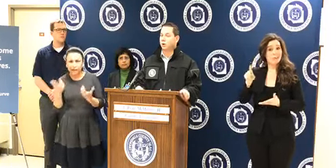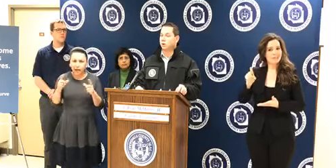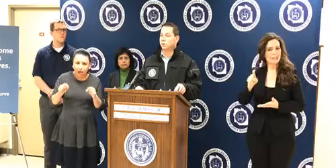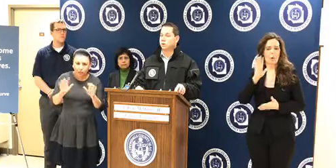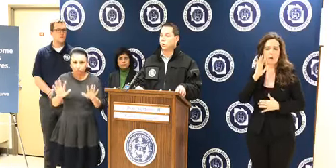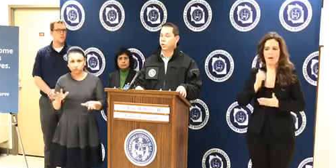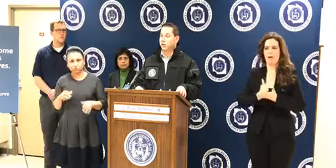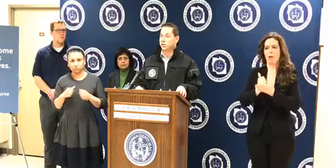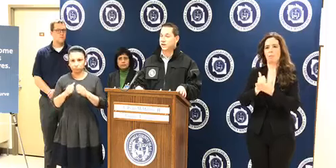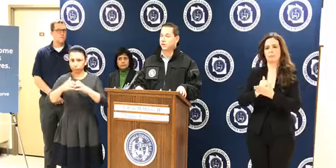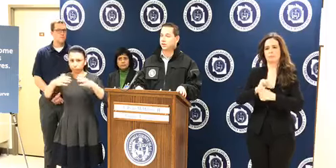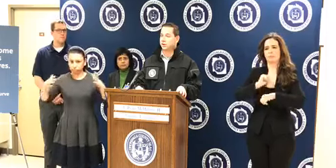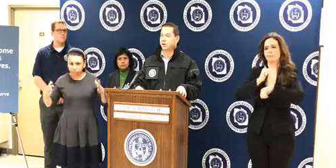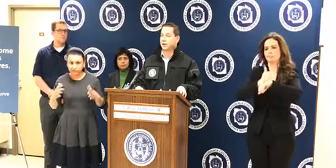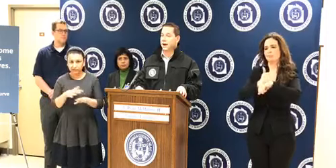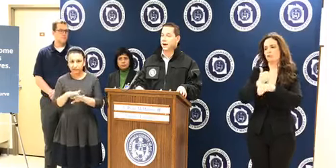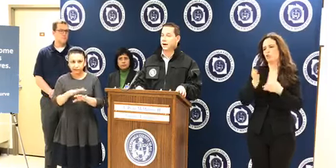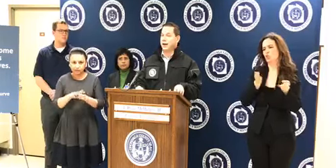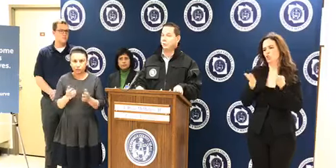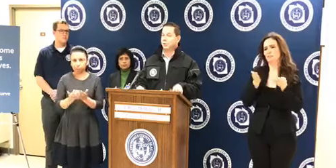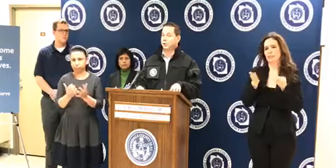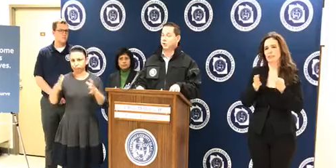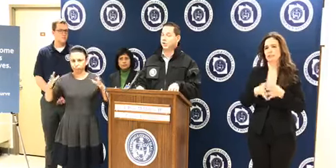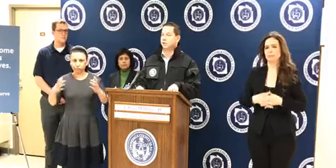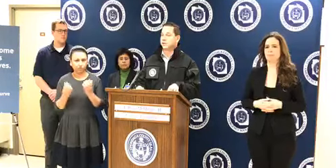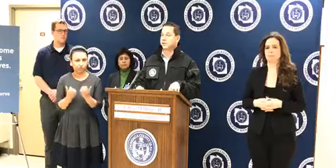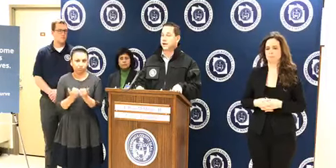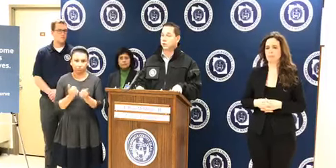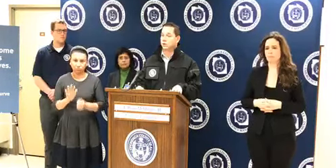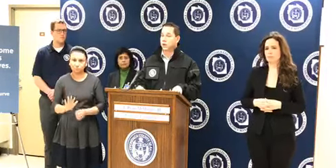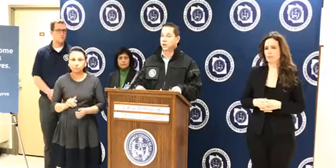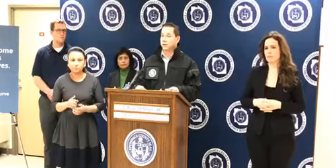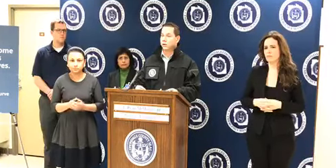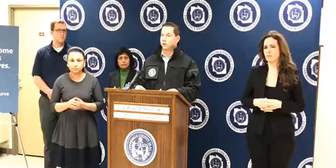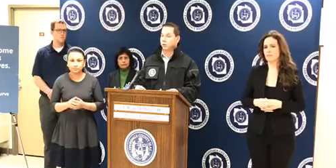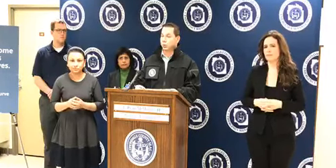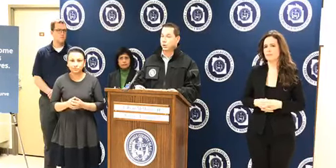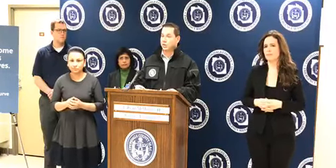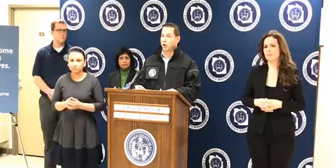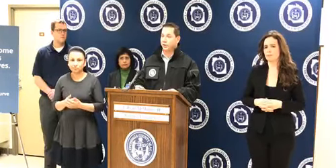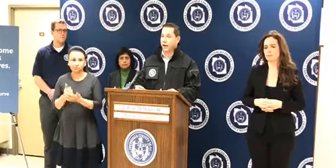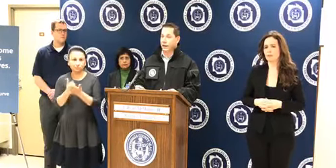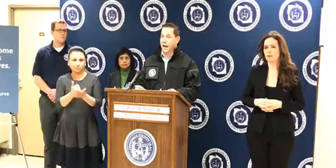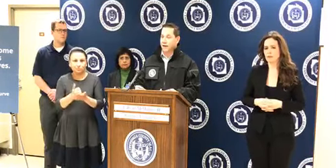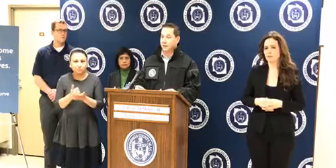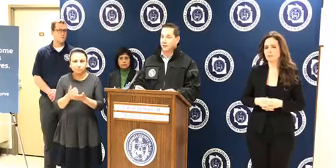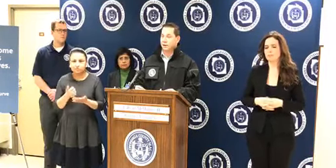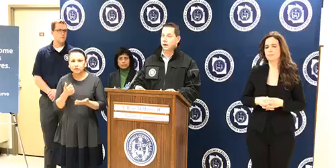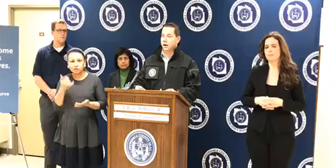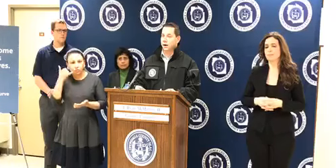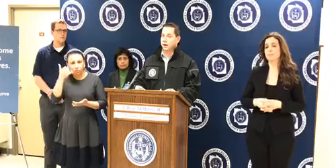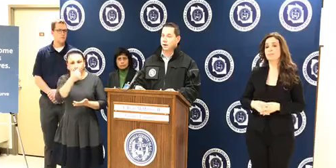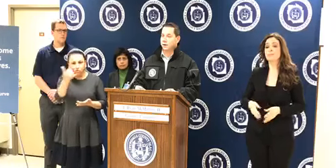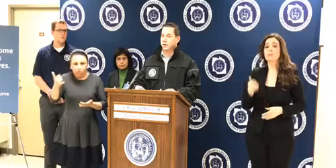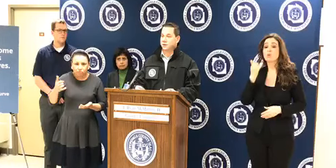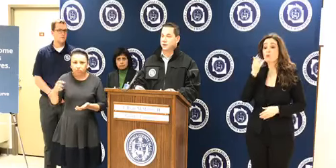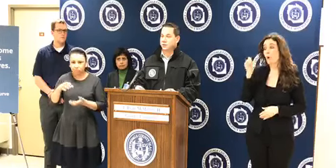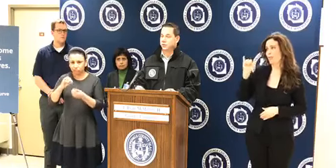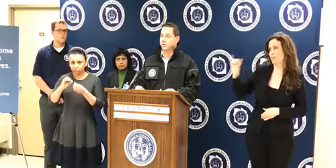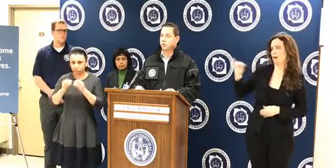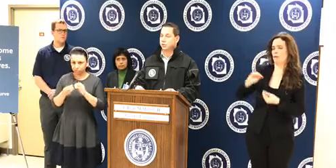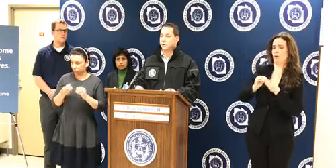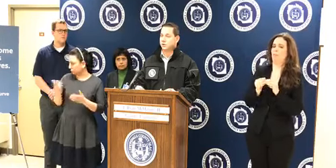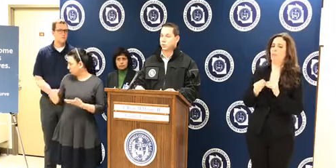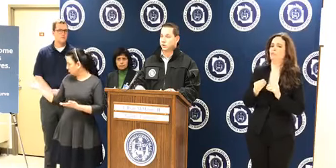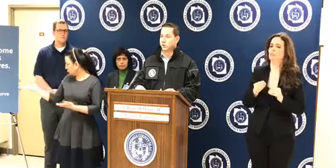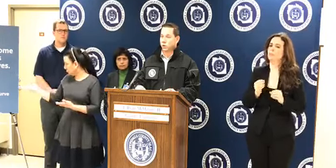get your questions answered and help you get the services that you need. So please call that line and continue